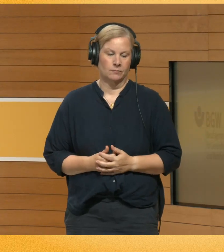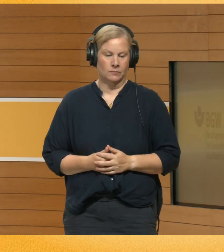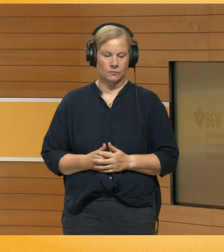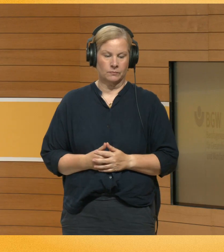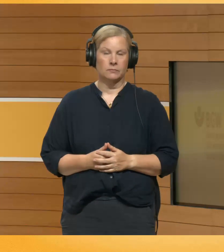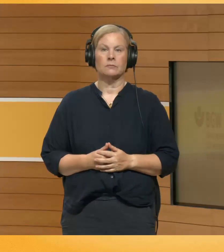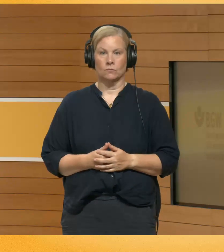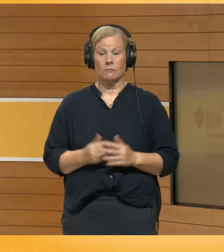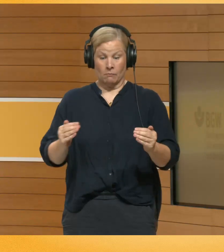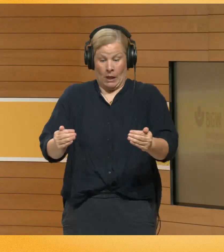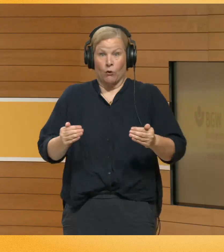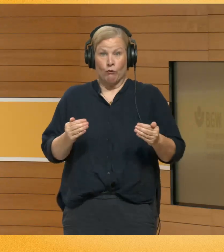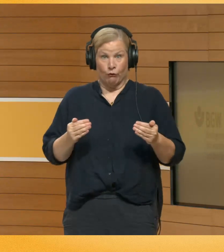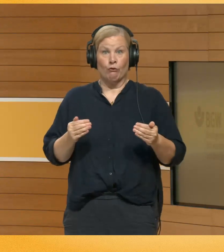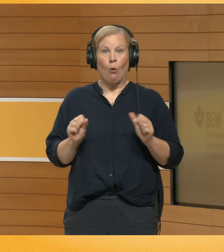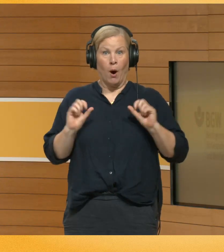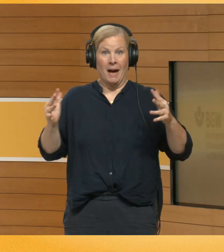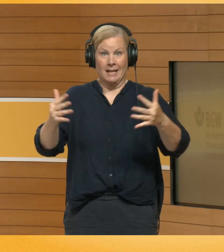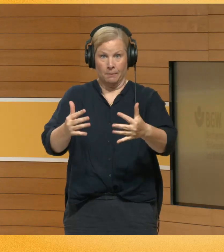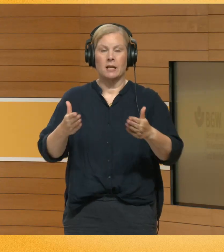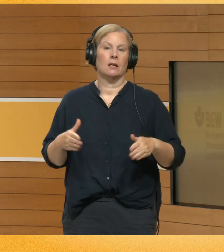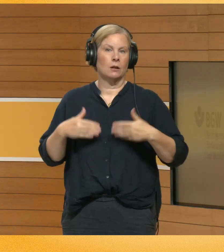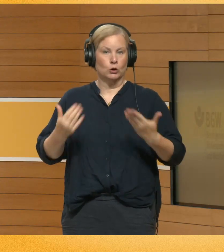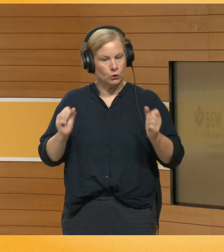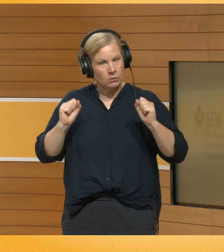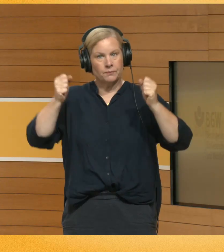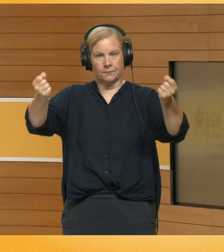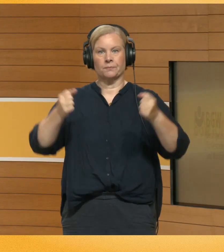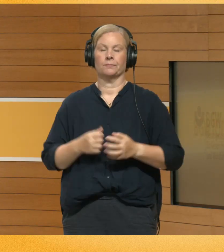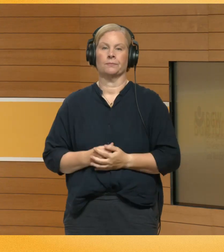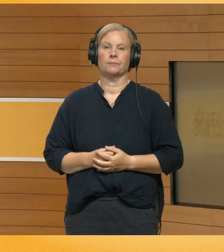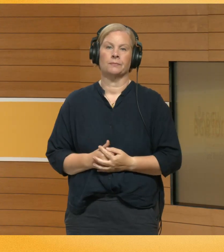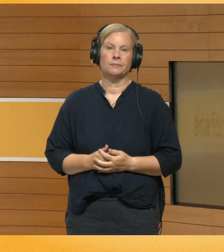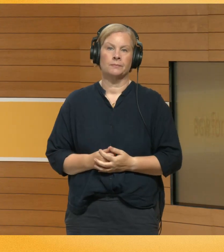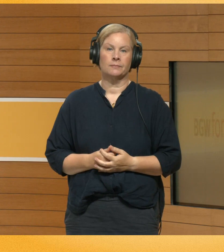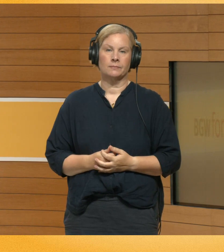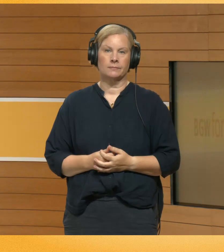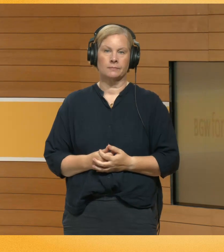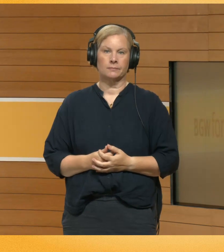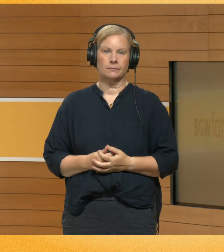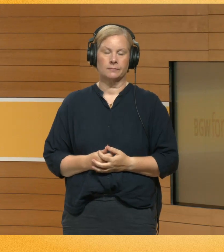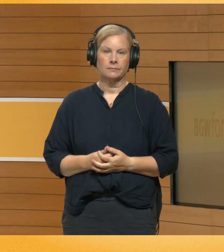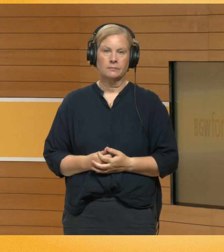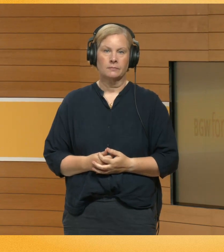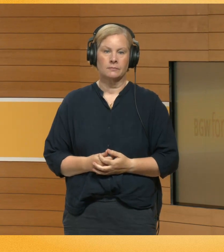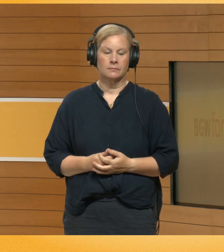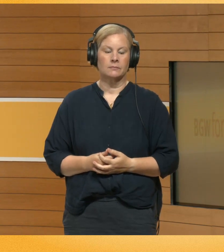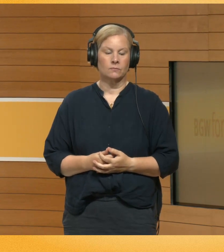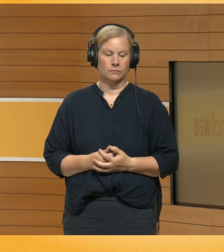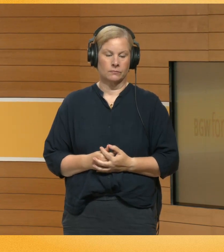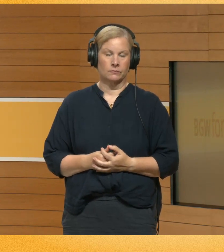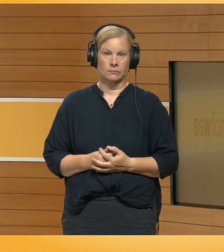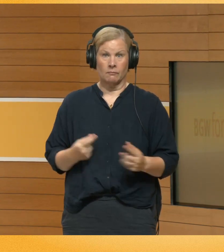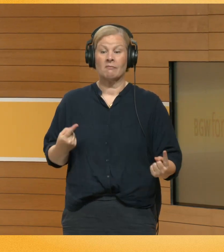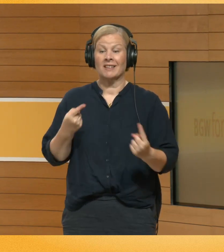that really help or inured to the Ghana's able to handle the pandemic. Now,